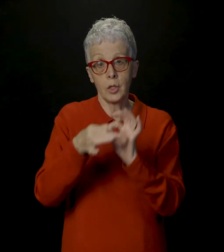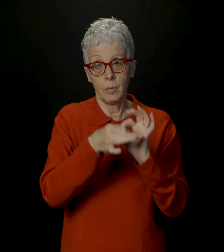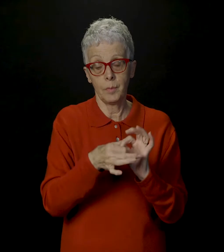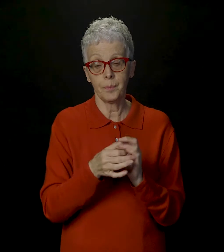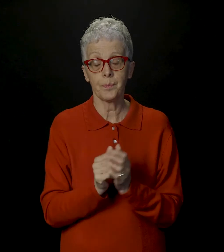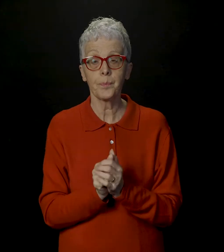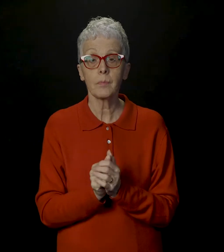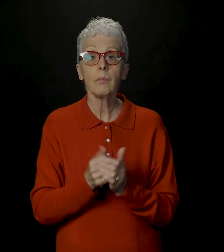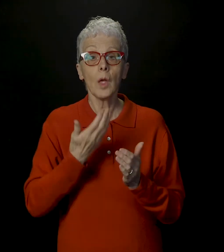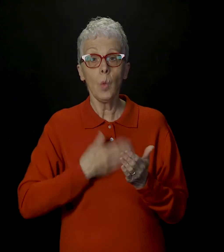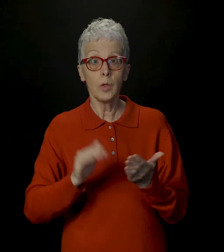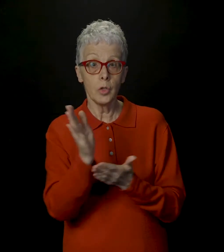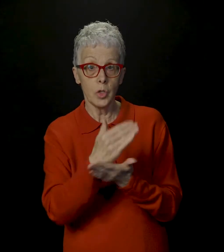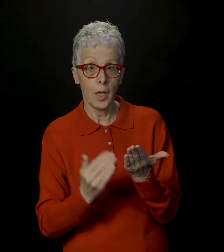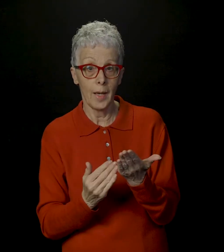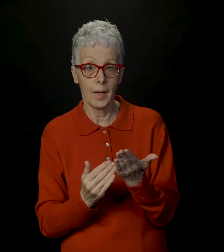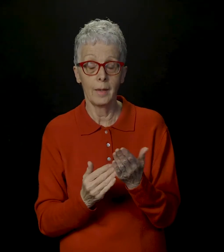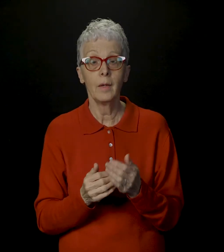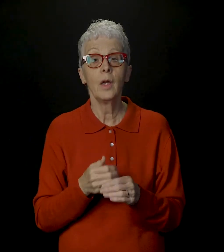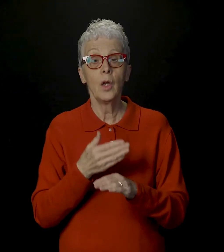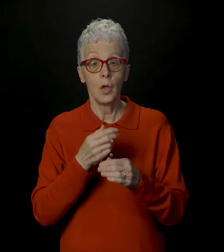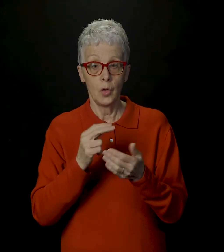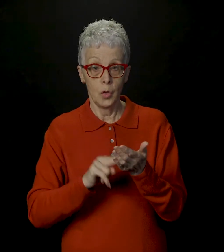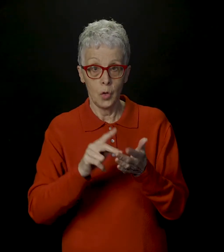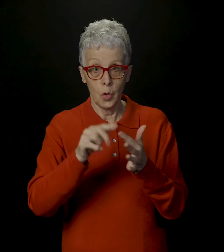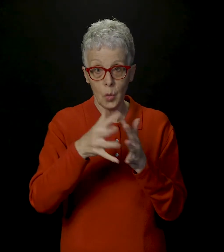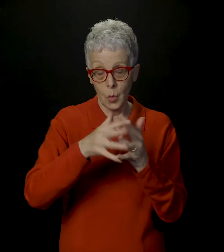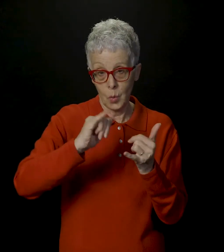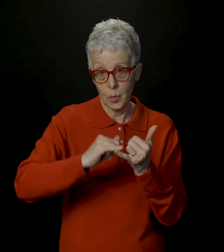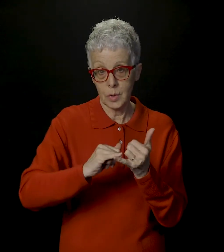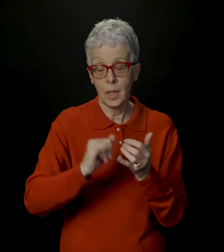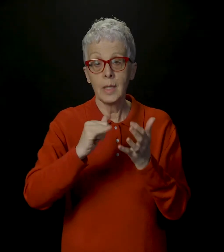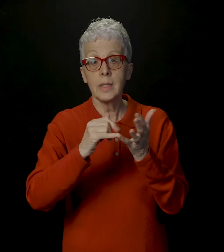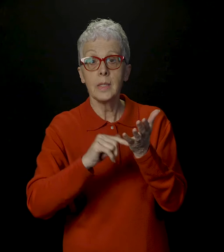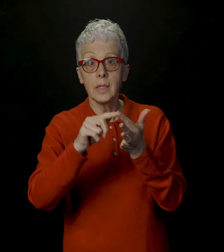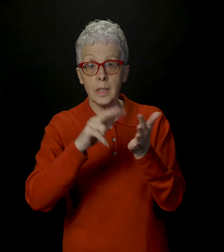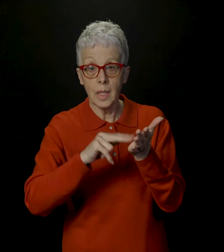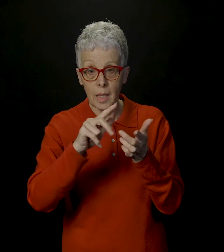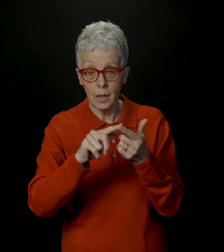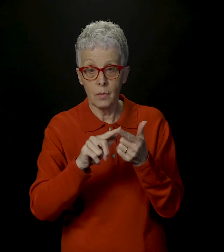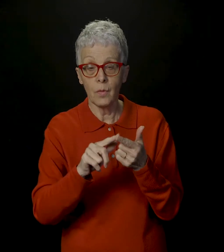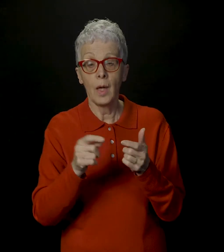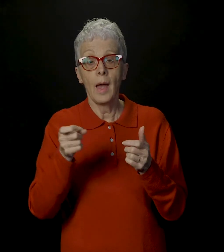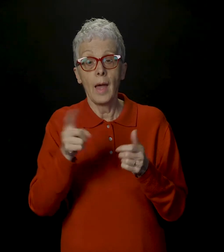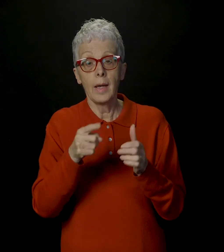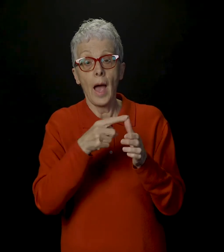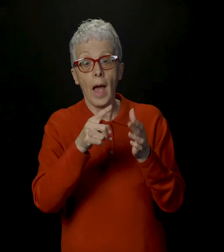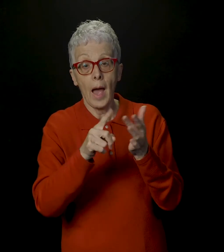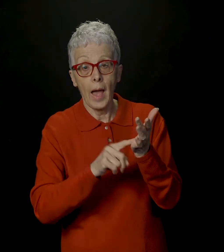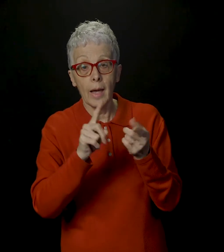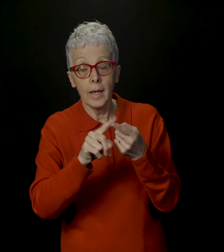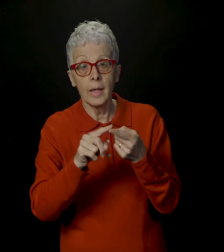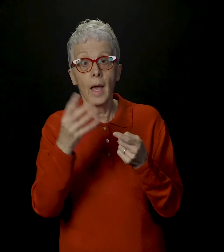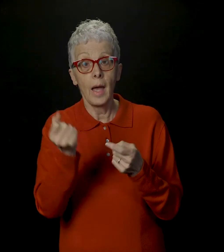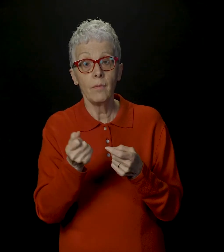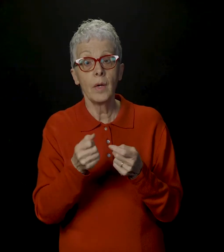exciting news with you There's a much-loved couple In our church Steve and Ailey Rittmeyer Who have recently become A